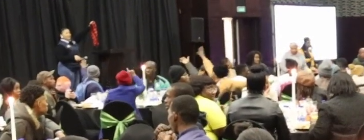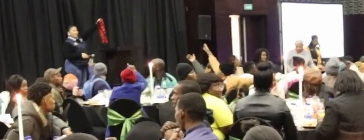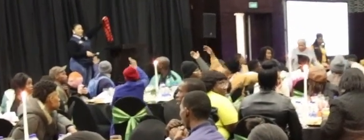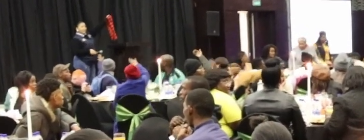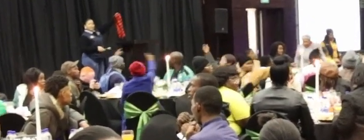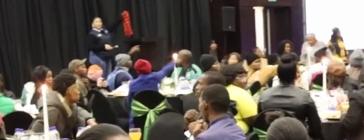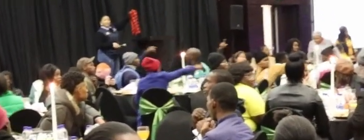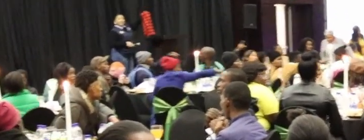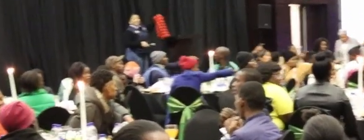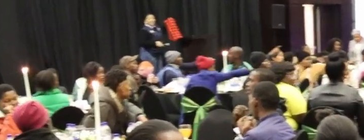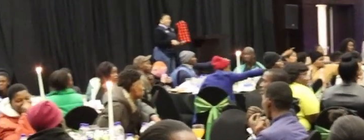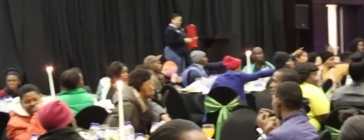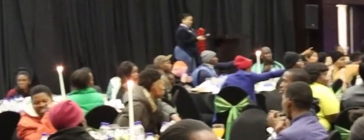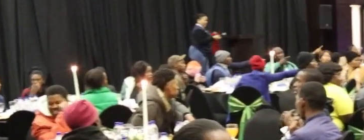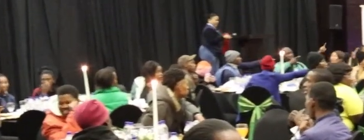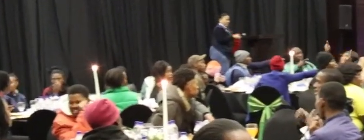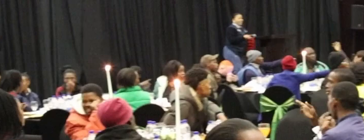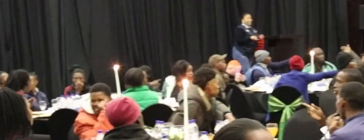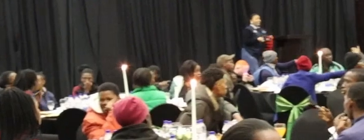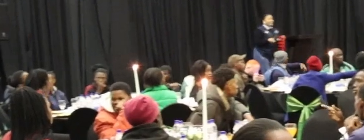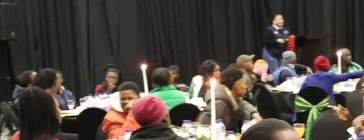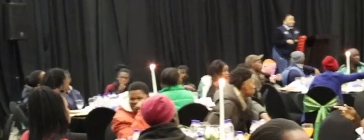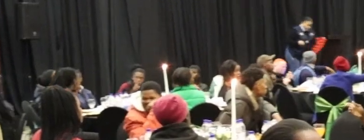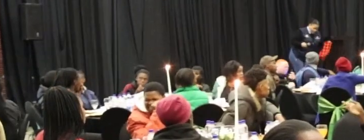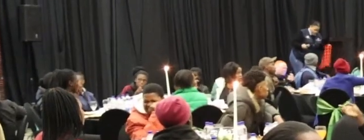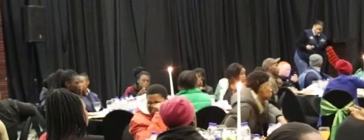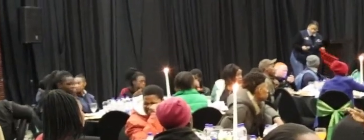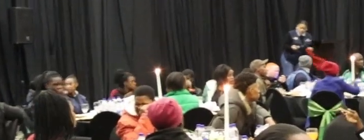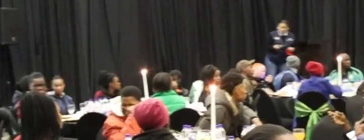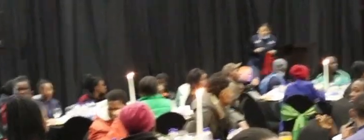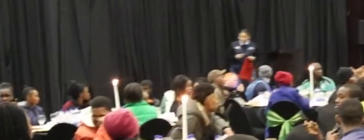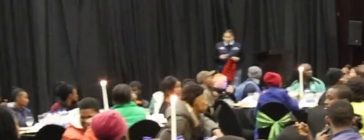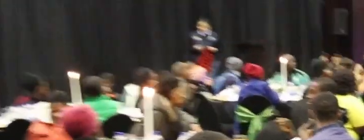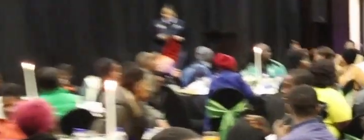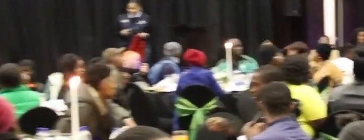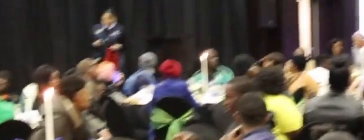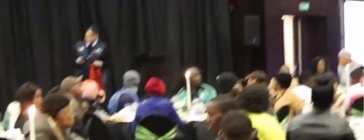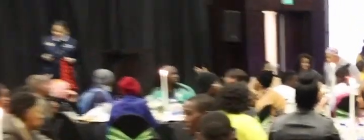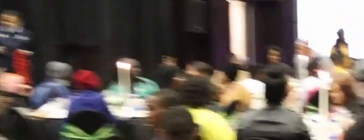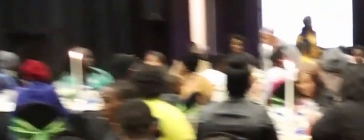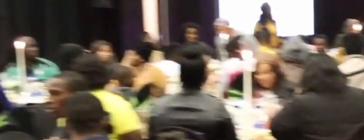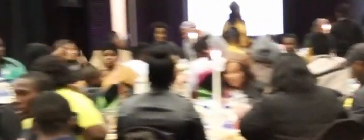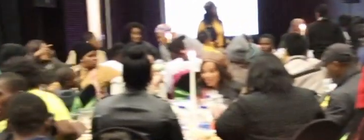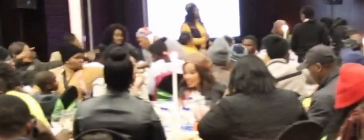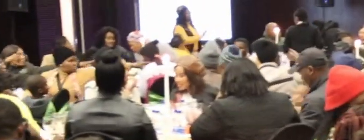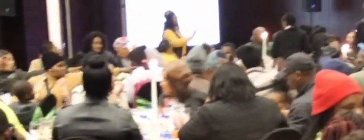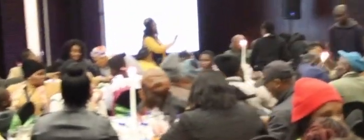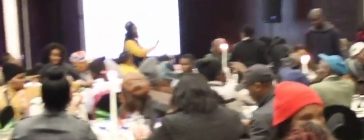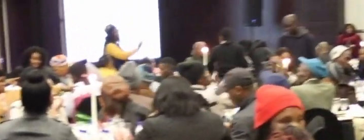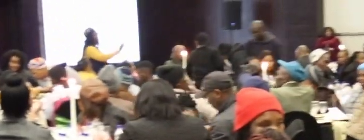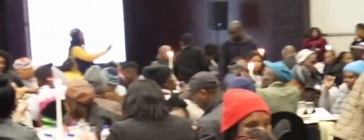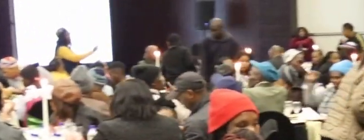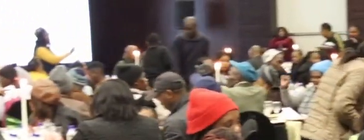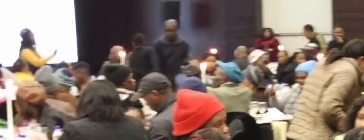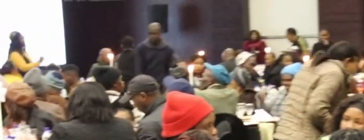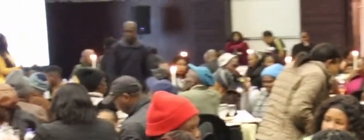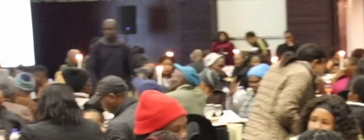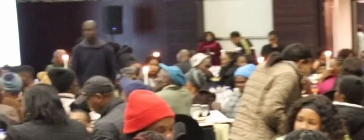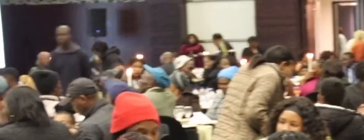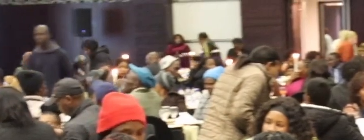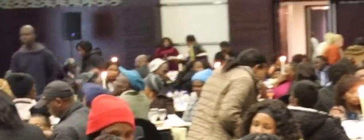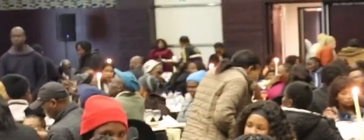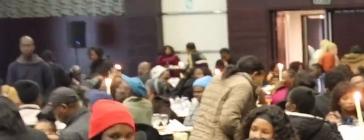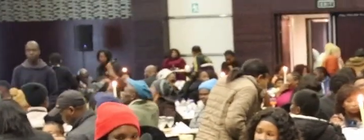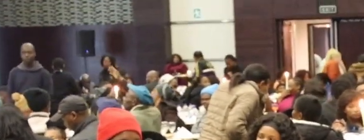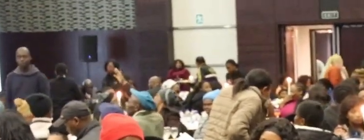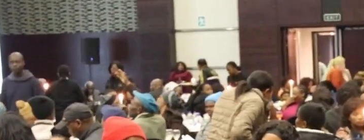can include persons with disabilities in everything that we do, especially for job opportunities. Hence, we are